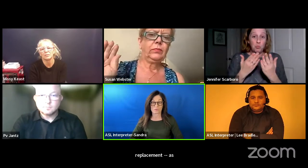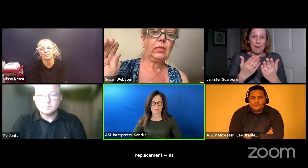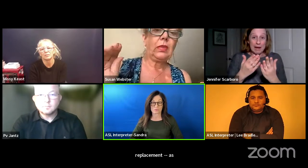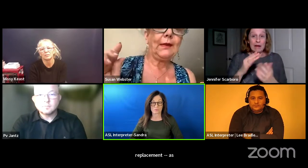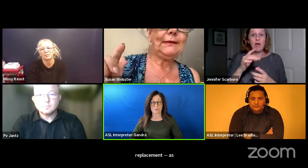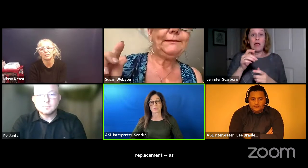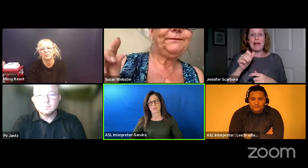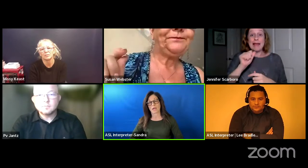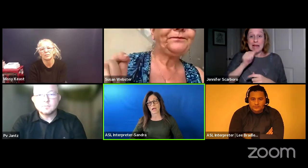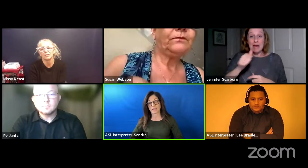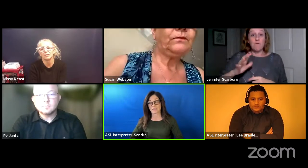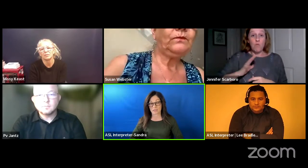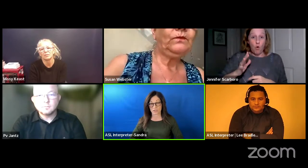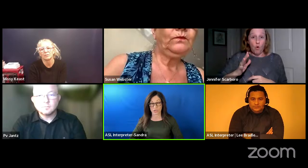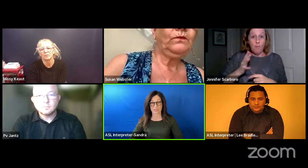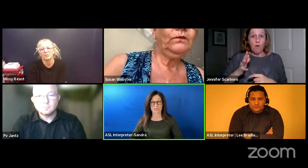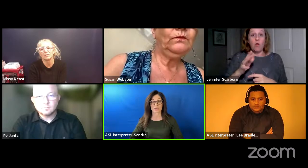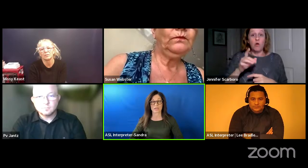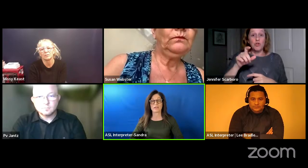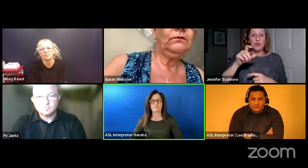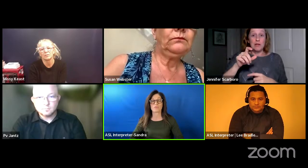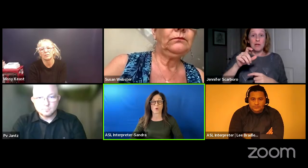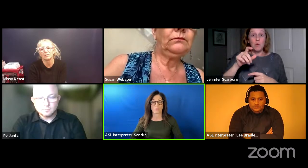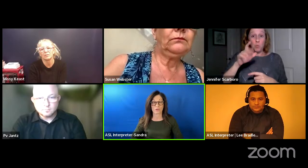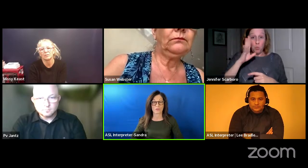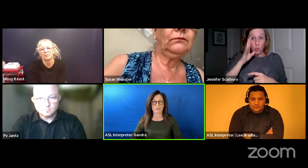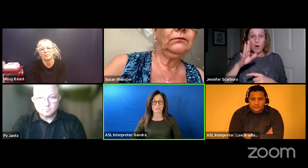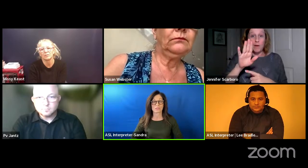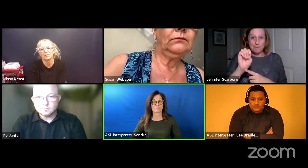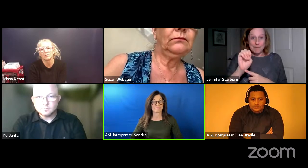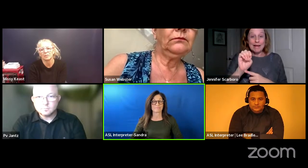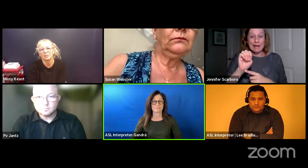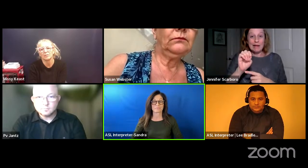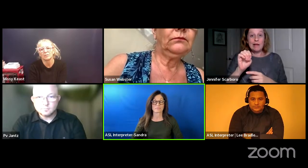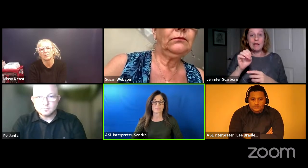So I suggest an informal